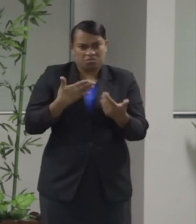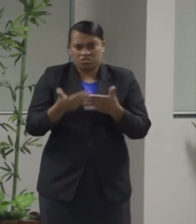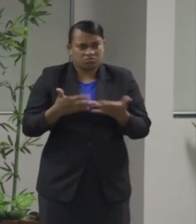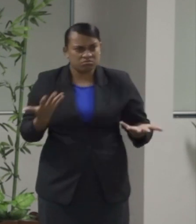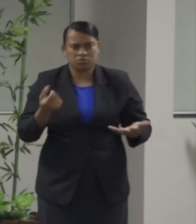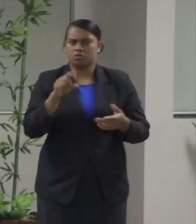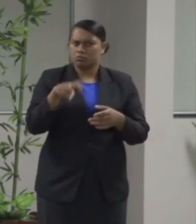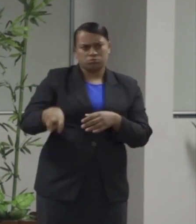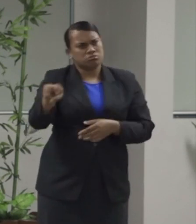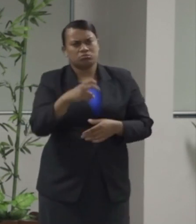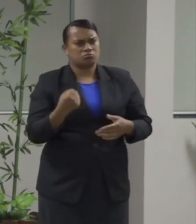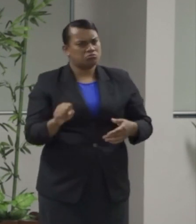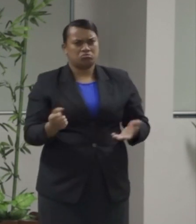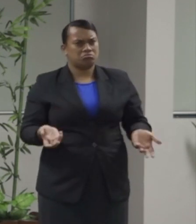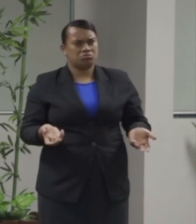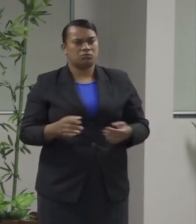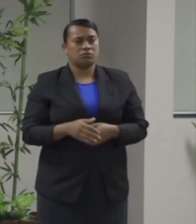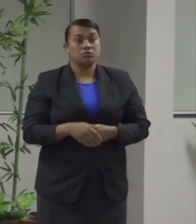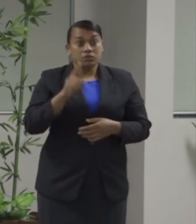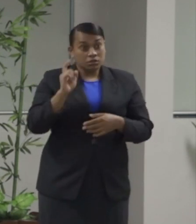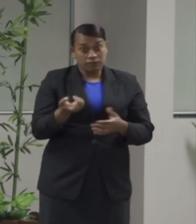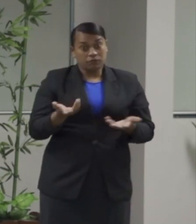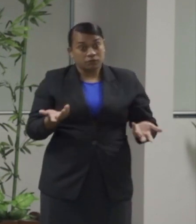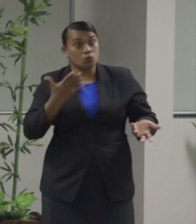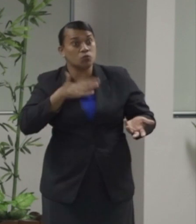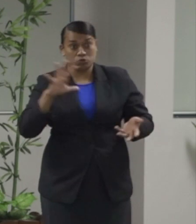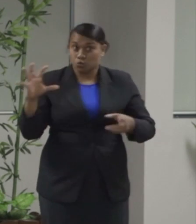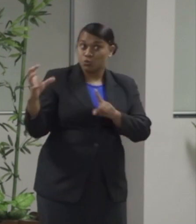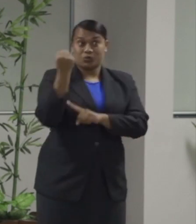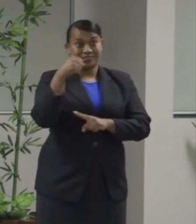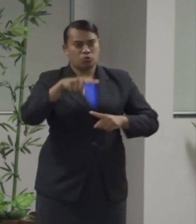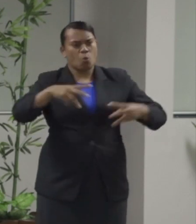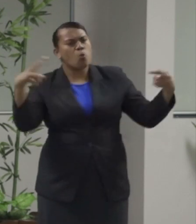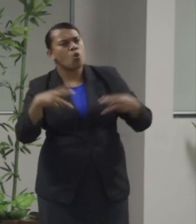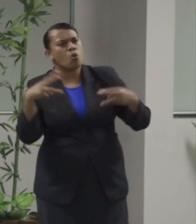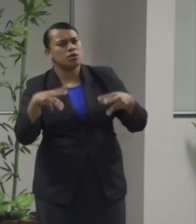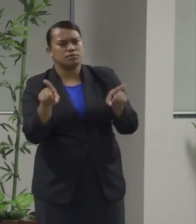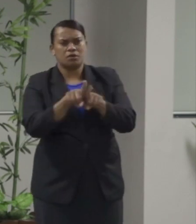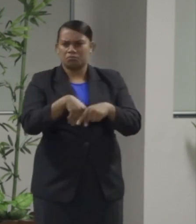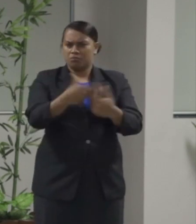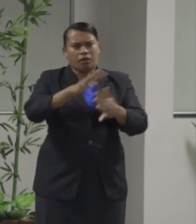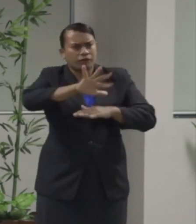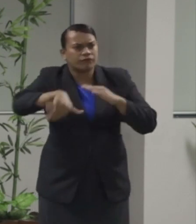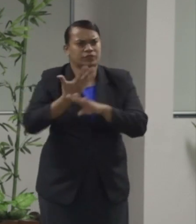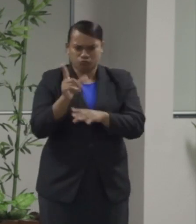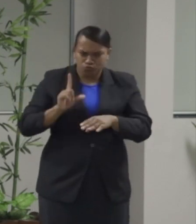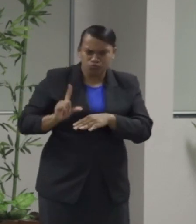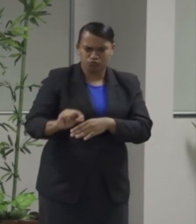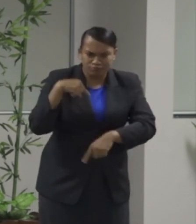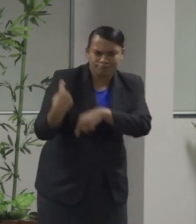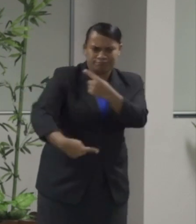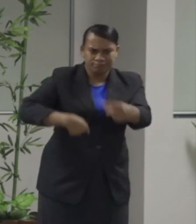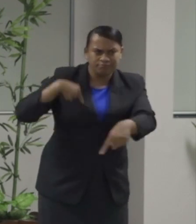Winning this war begins with winning the small battles every day, in all of our